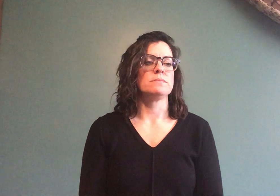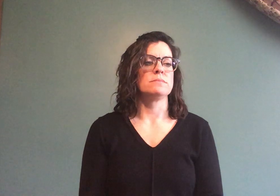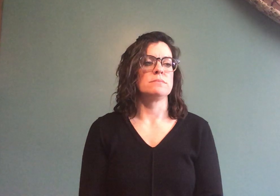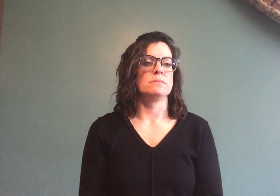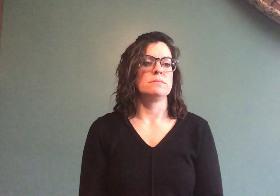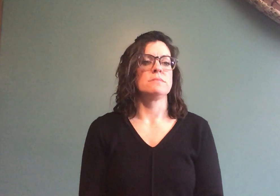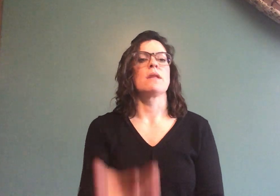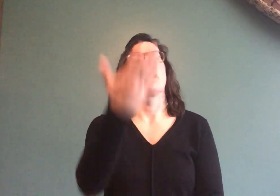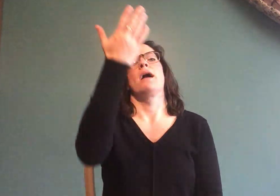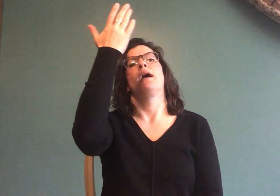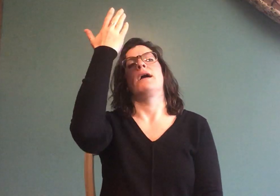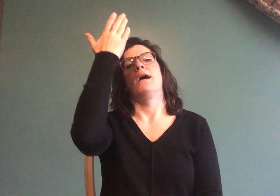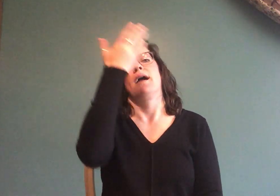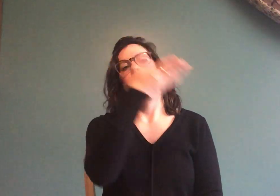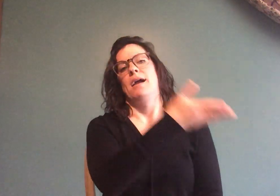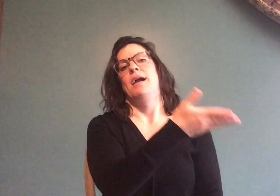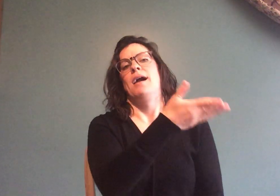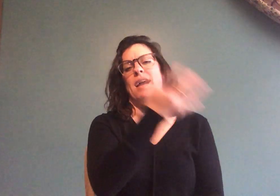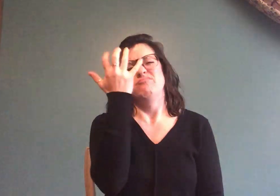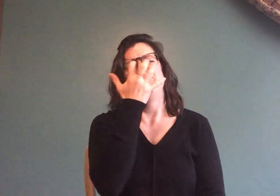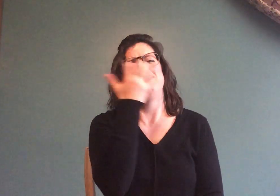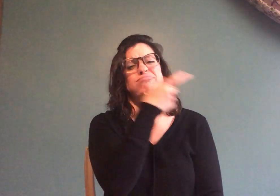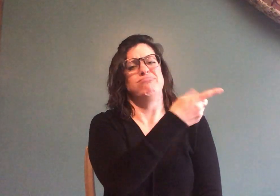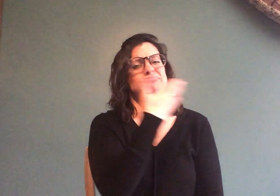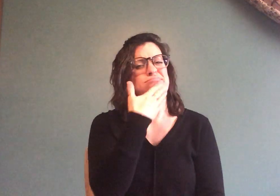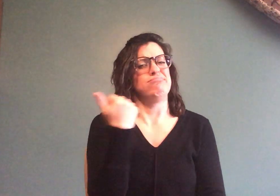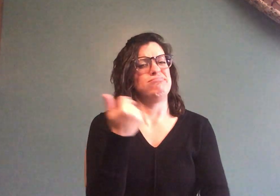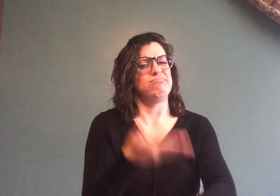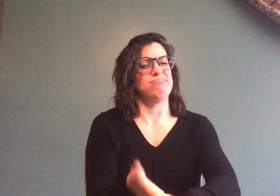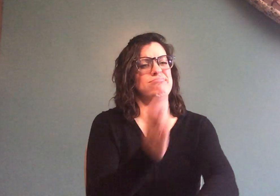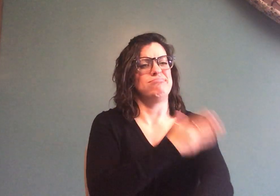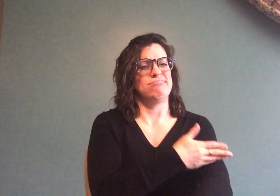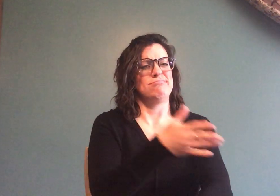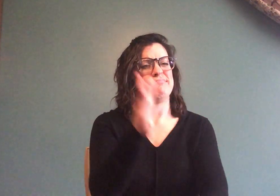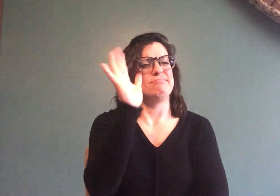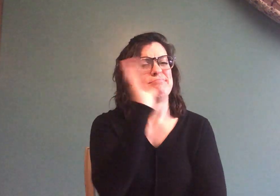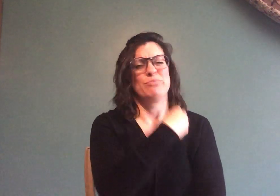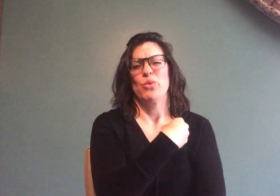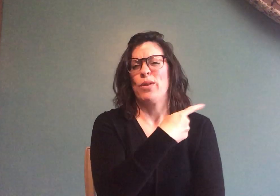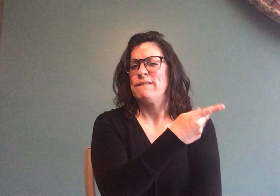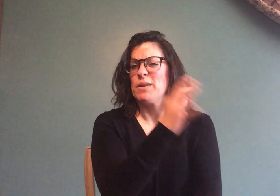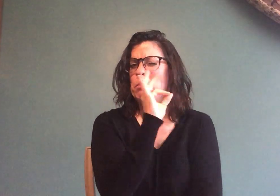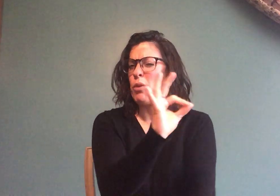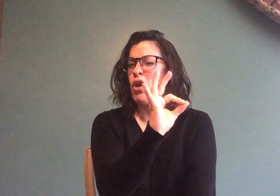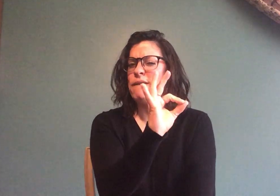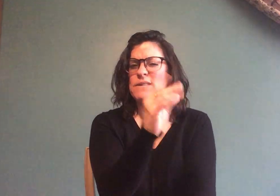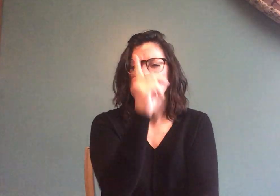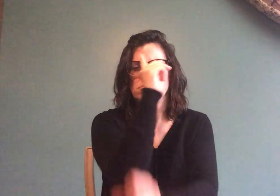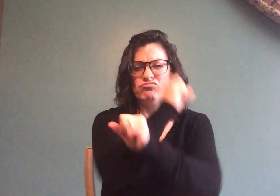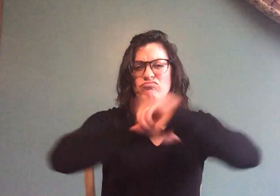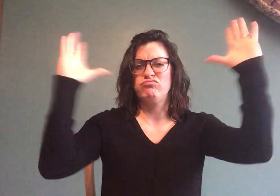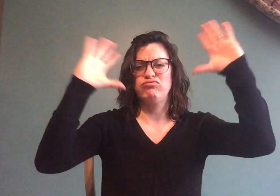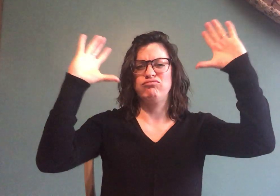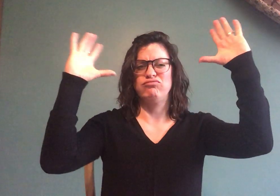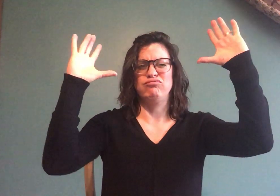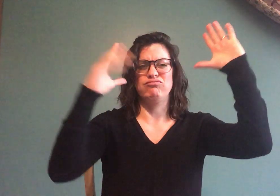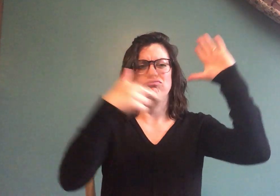Yeah, oh, look at that. Beautiful. This one's even better. What do you see? A